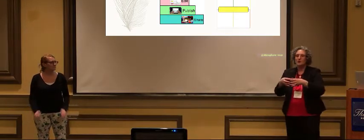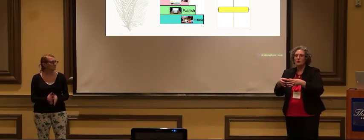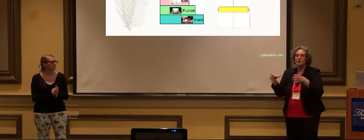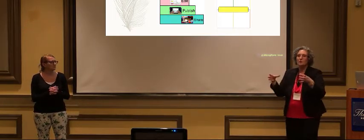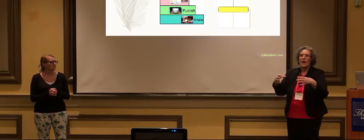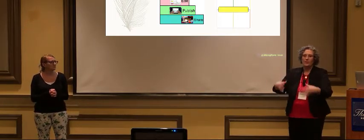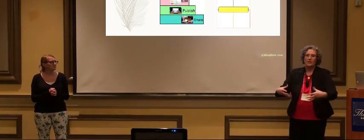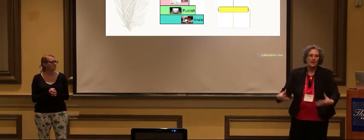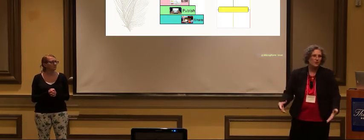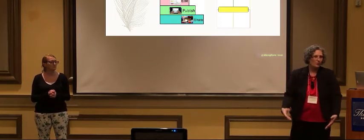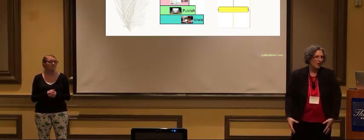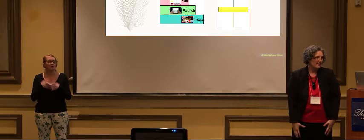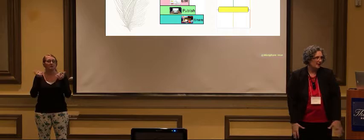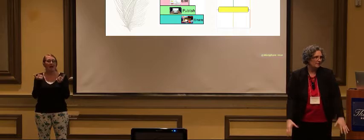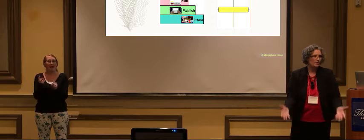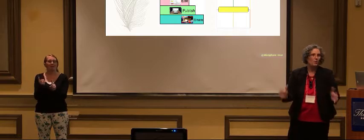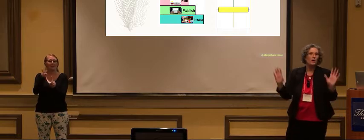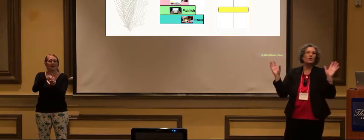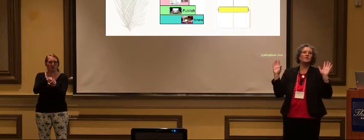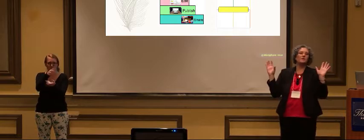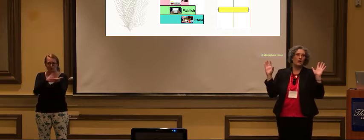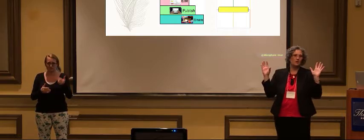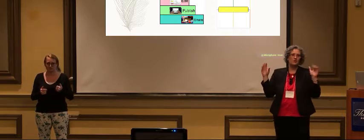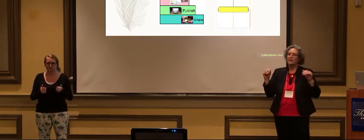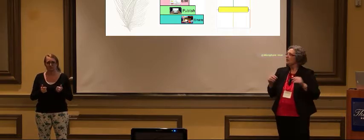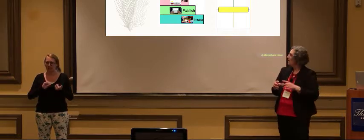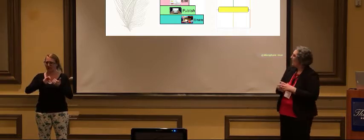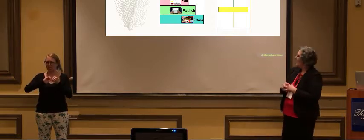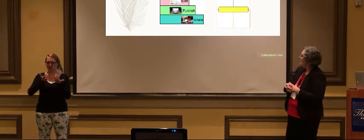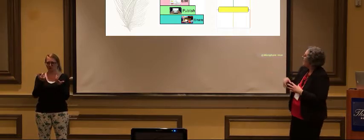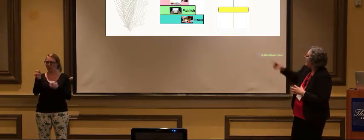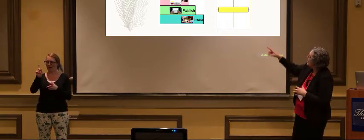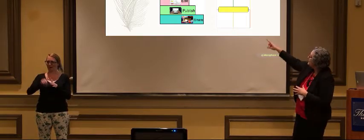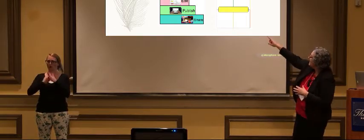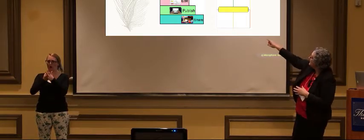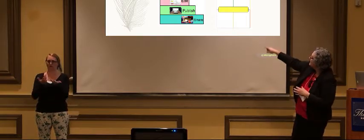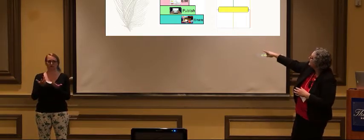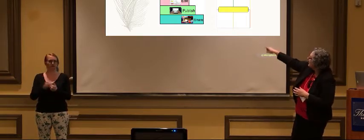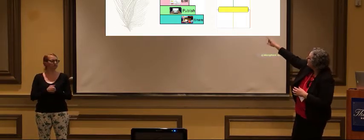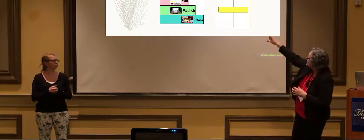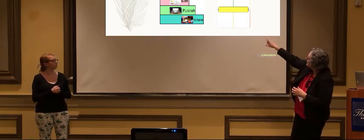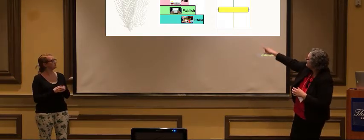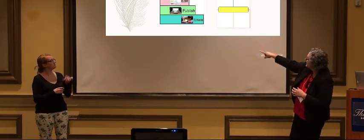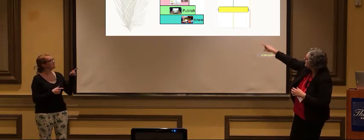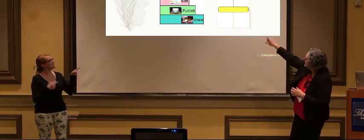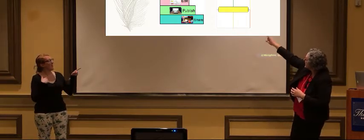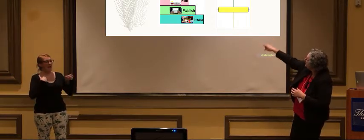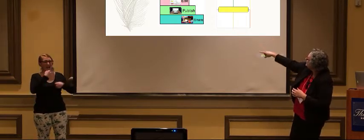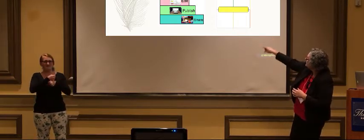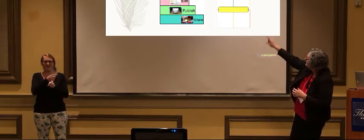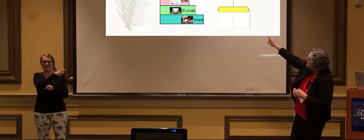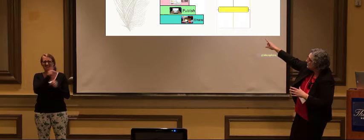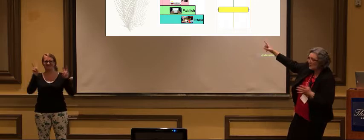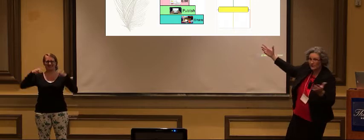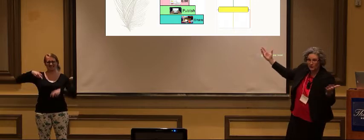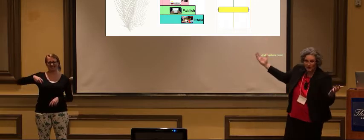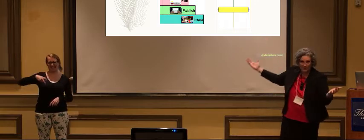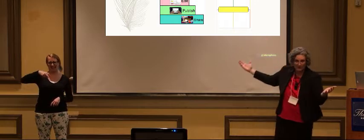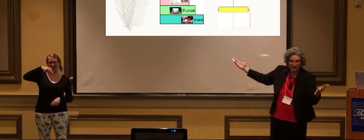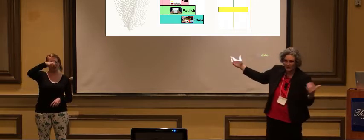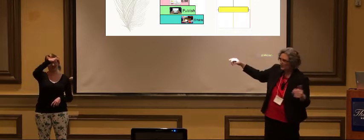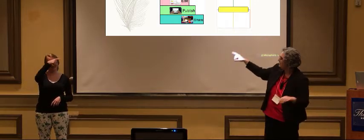Which brings me to the application process. Where do you start? I made this fun little stair-step